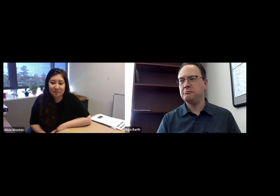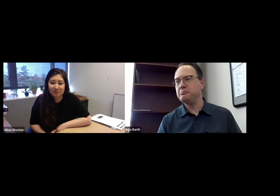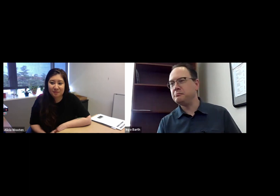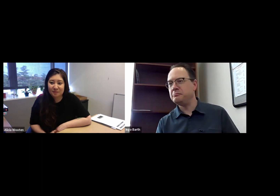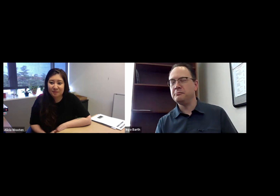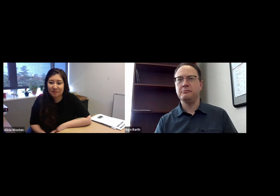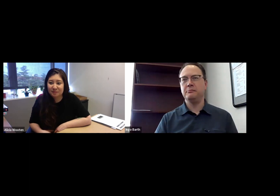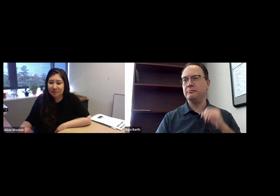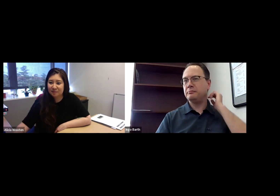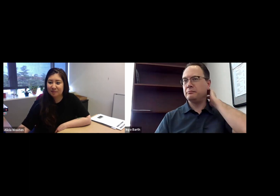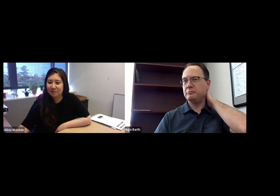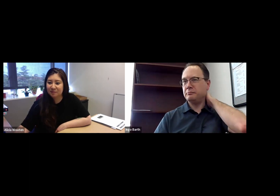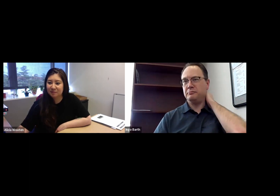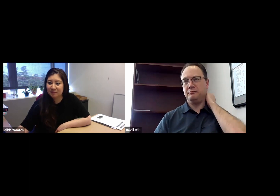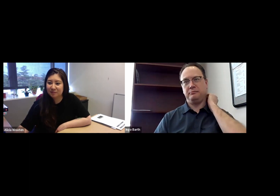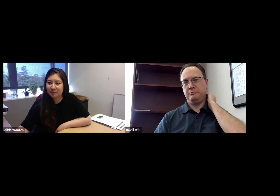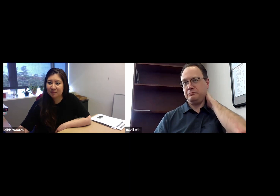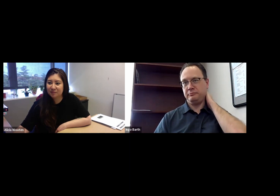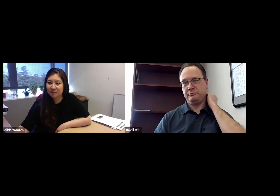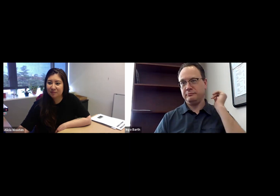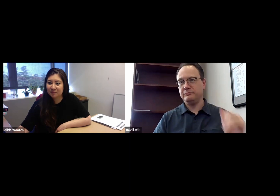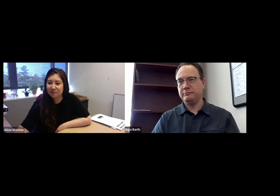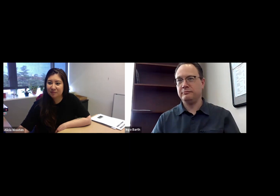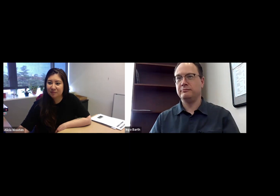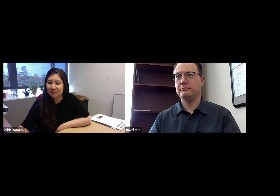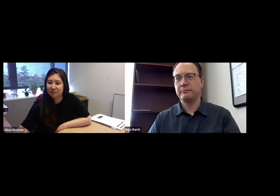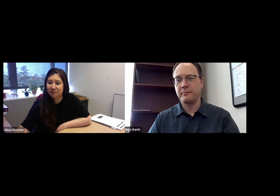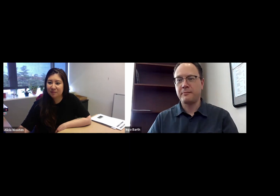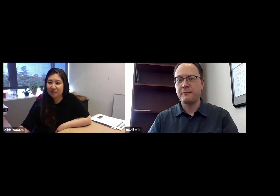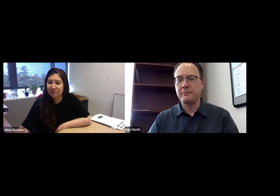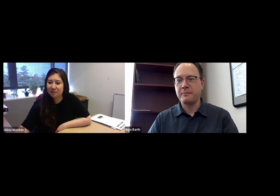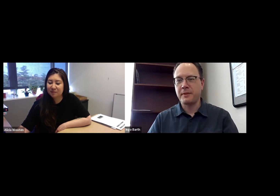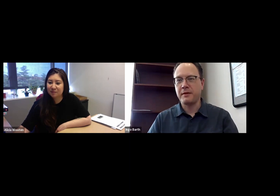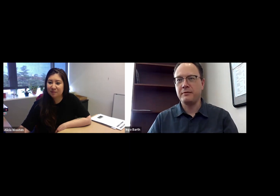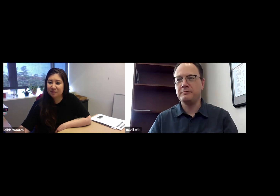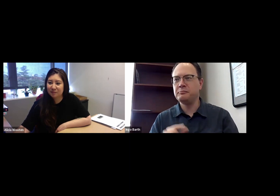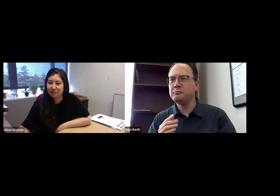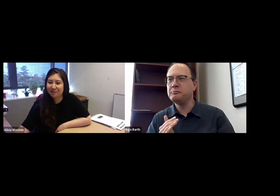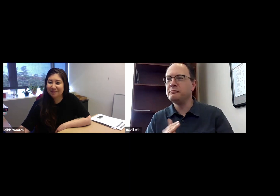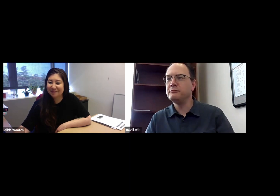So if you know, we're really looking forward to this open roundtable discussion.